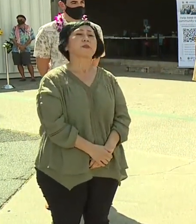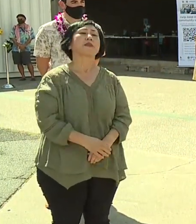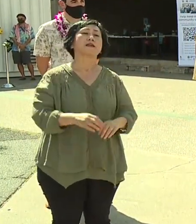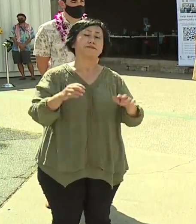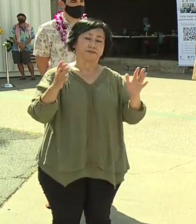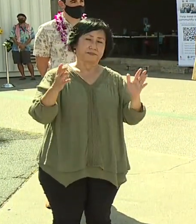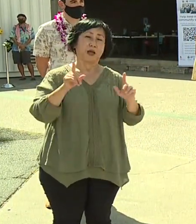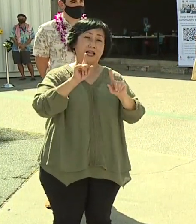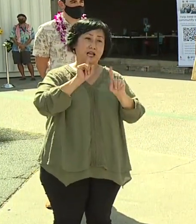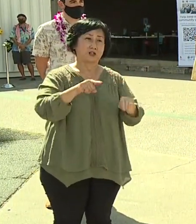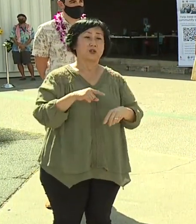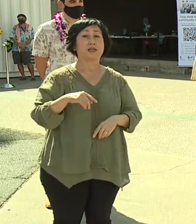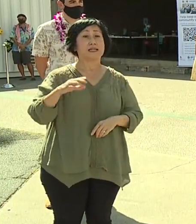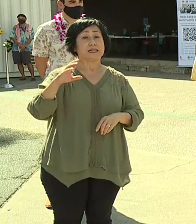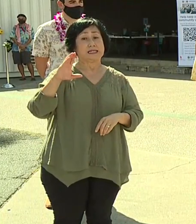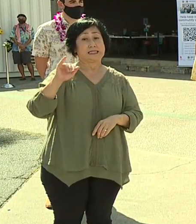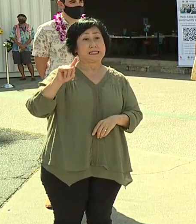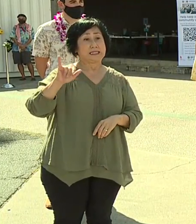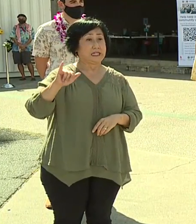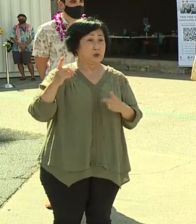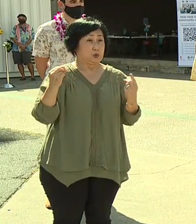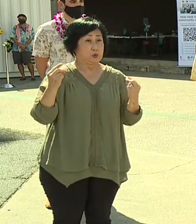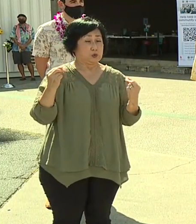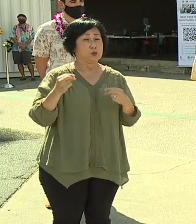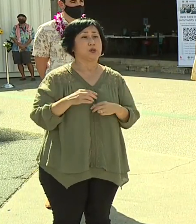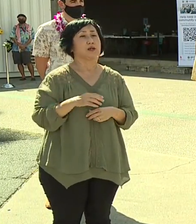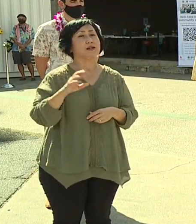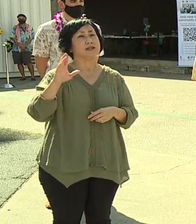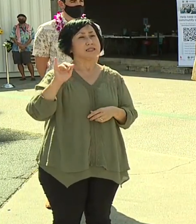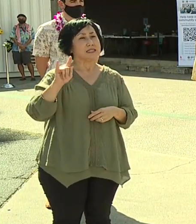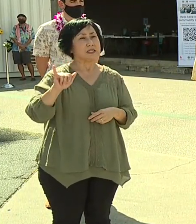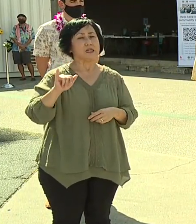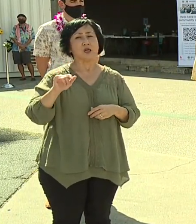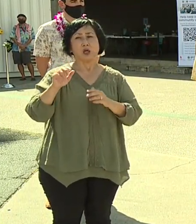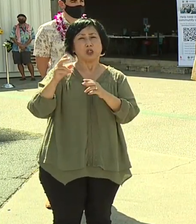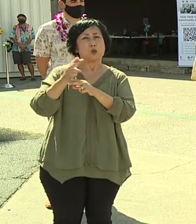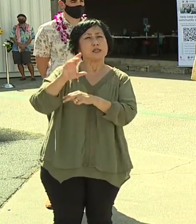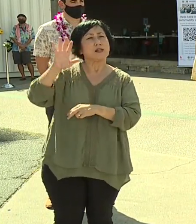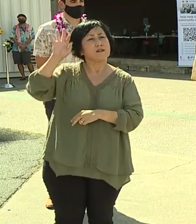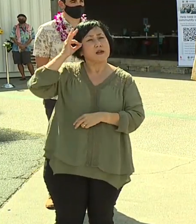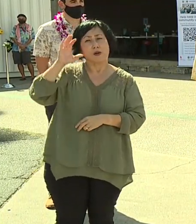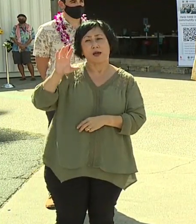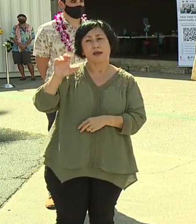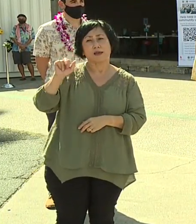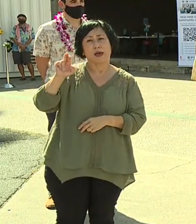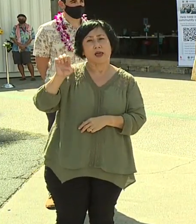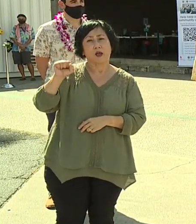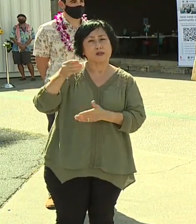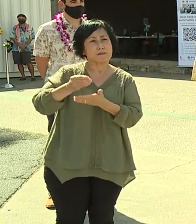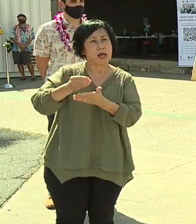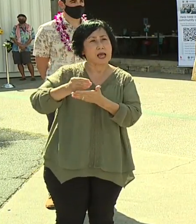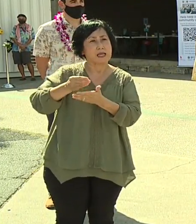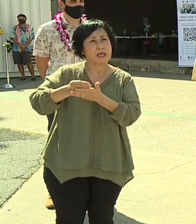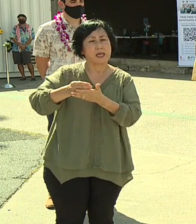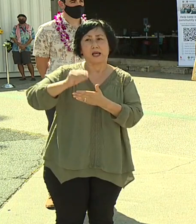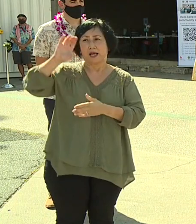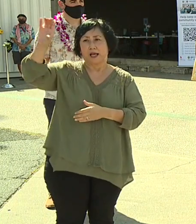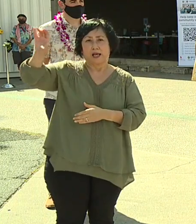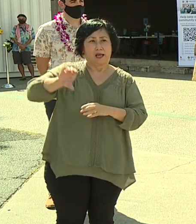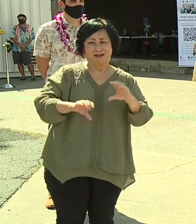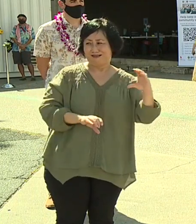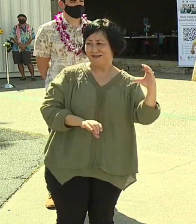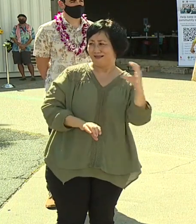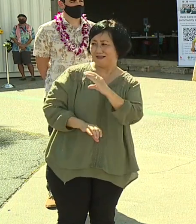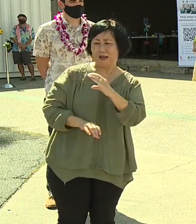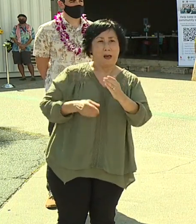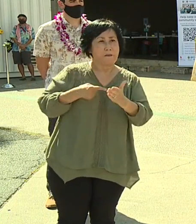Yes, so what the city has been able to do is, through the CARES Act, is provide the funding for this entire